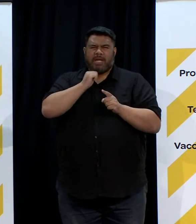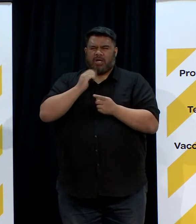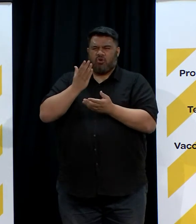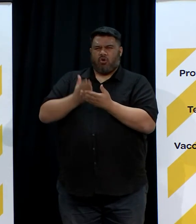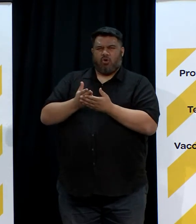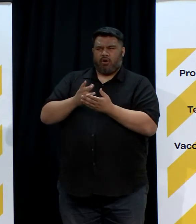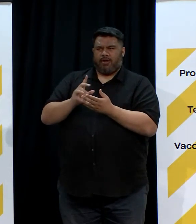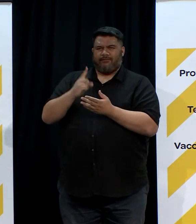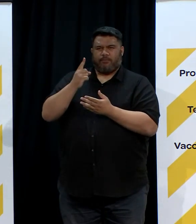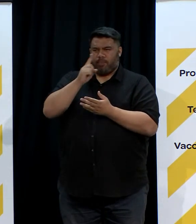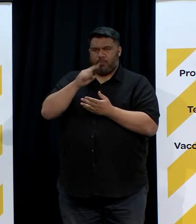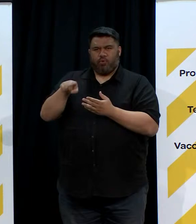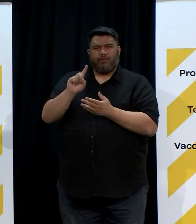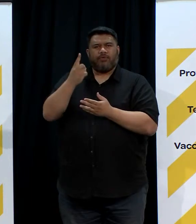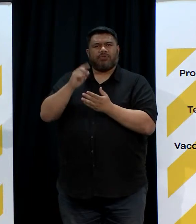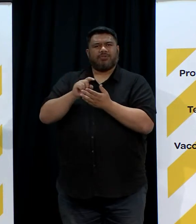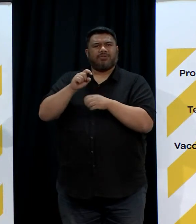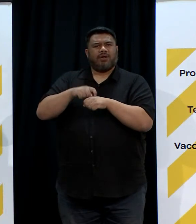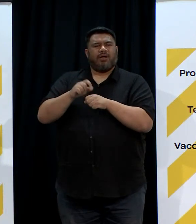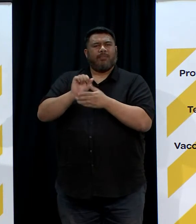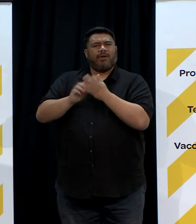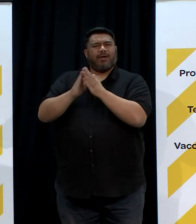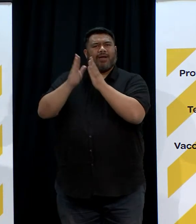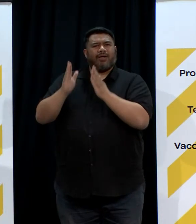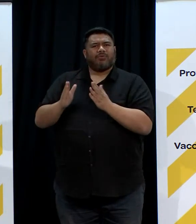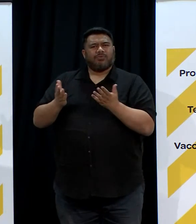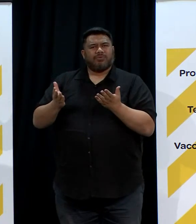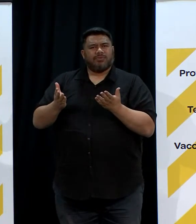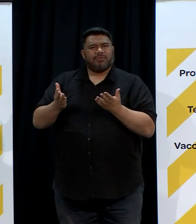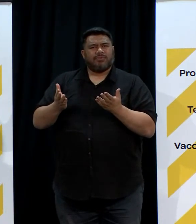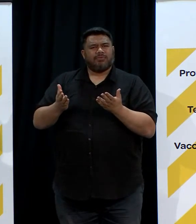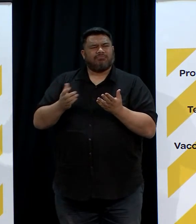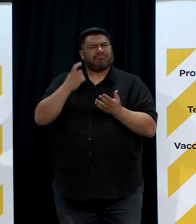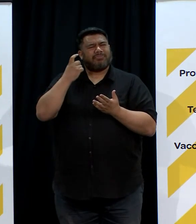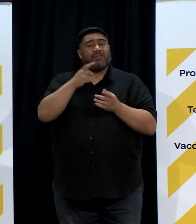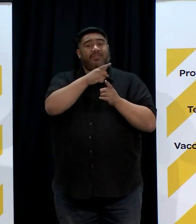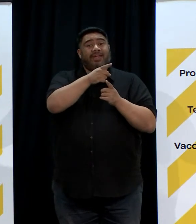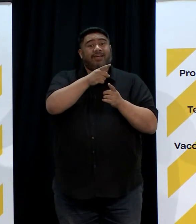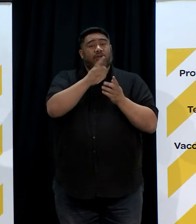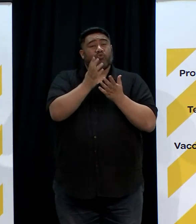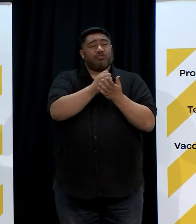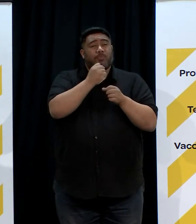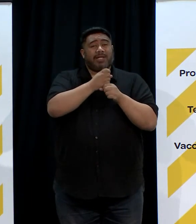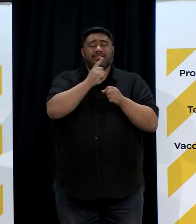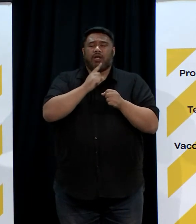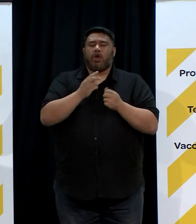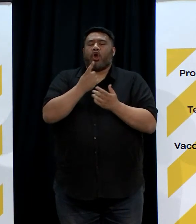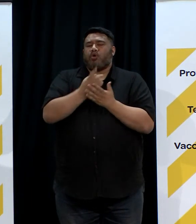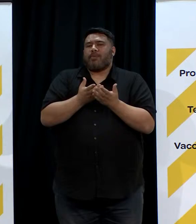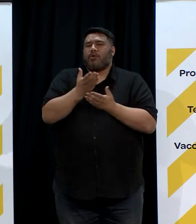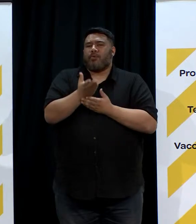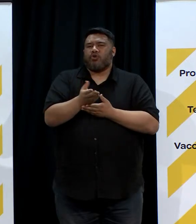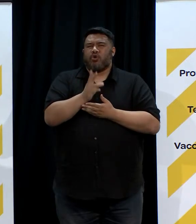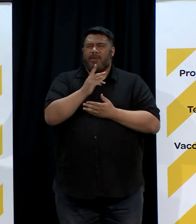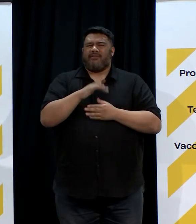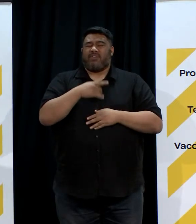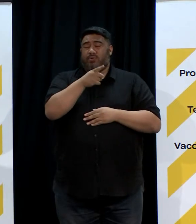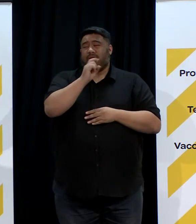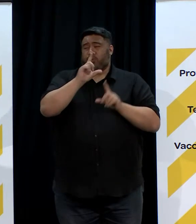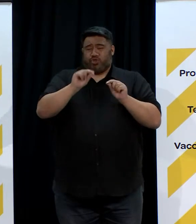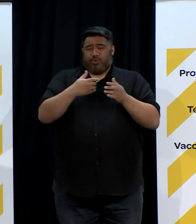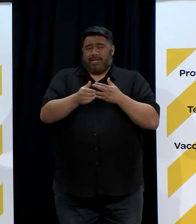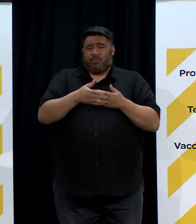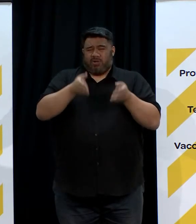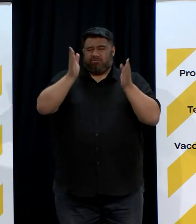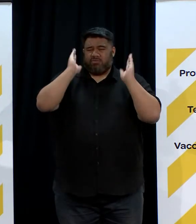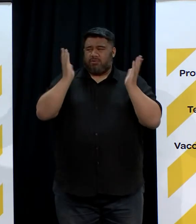with this proposal. And it's also said that even though it's a proposal, the Reserve Bank will probably go ahead and do it. So I'm just wondering if you are happy